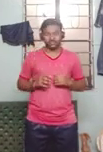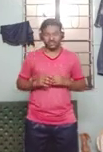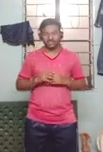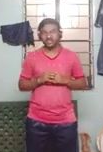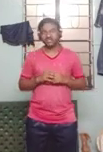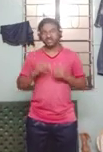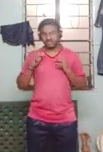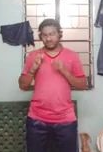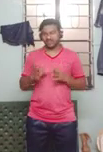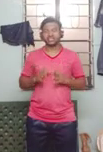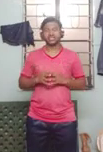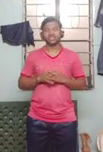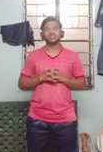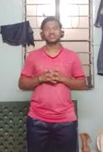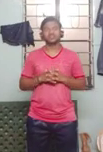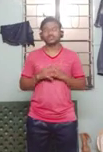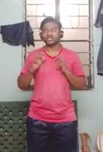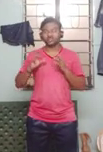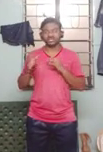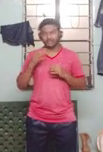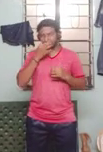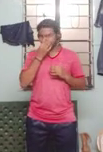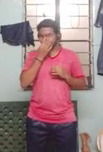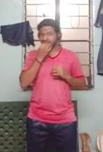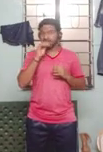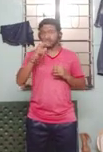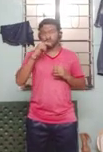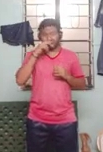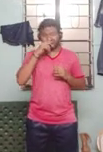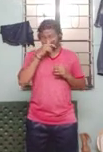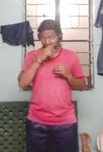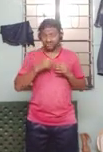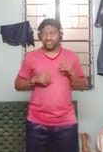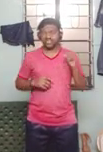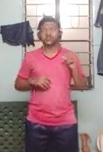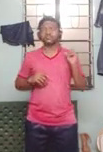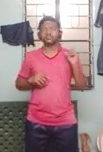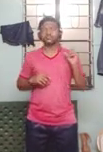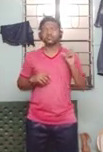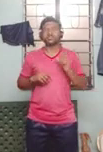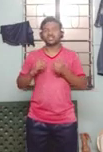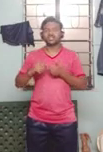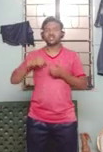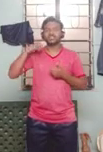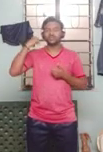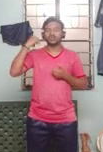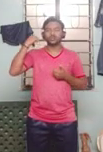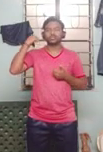object. Here in the int method, there can be a two scenarios. If initialization is going to be